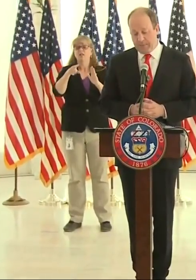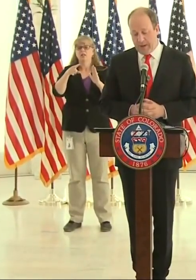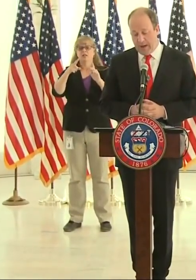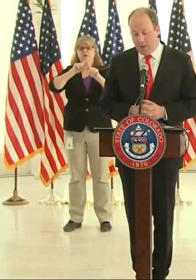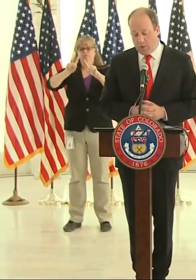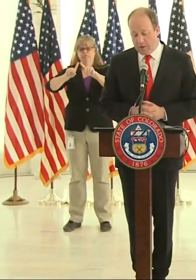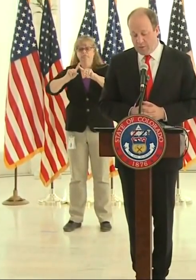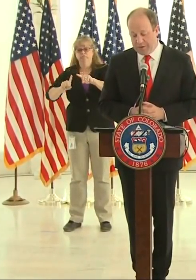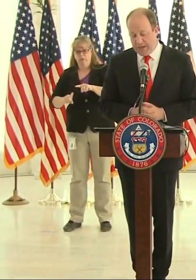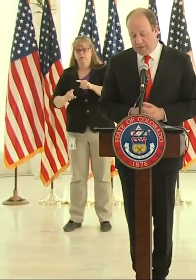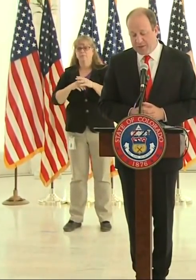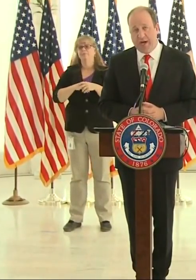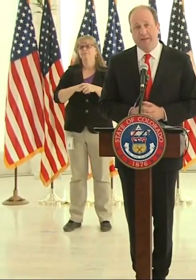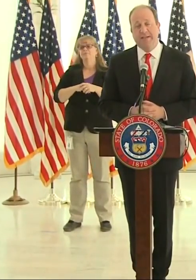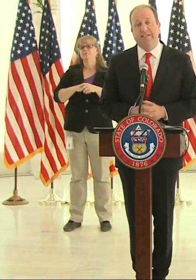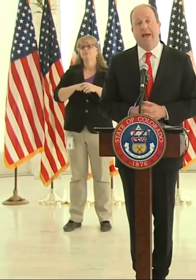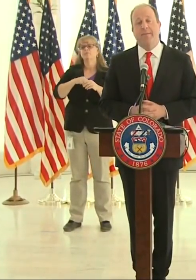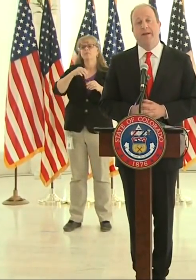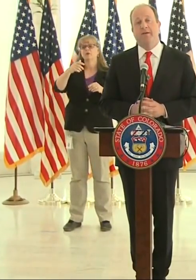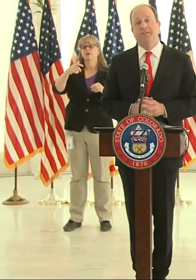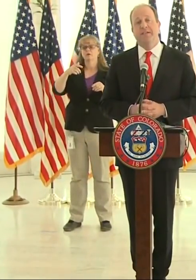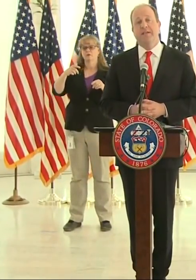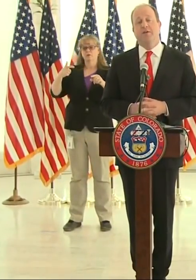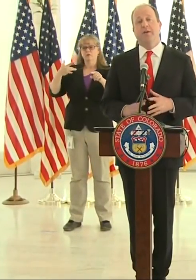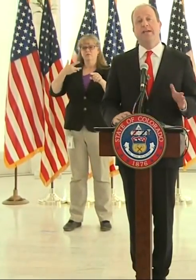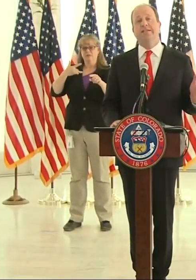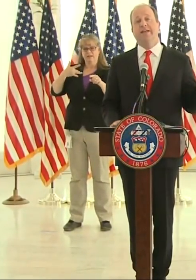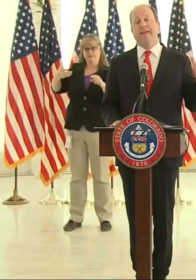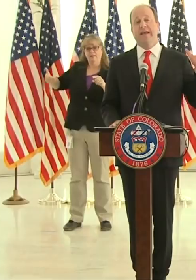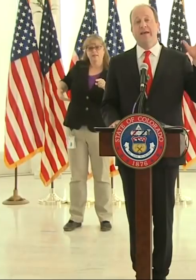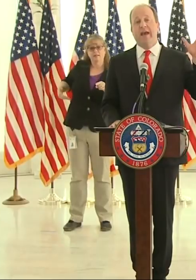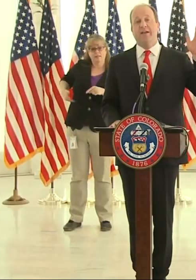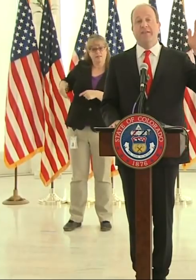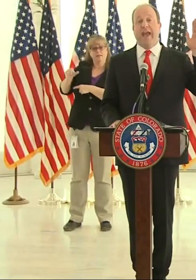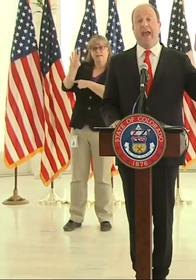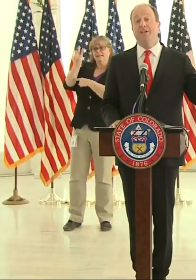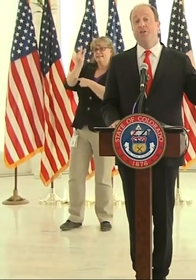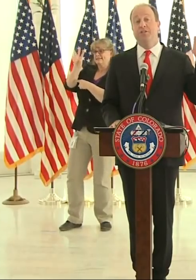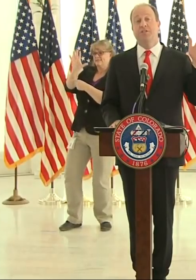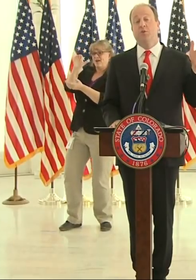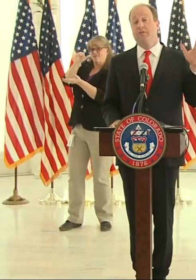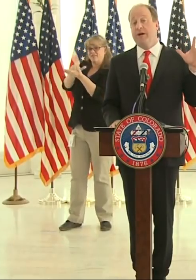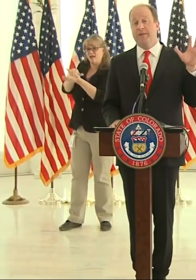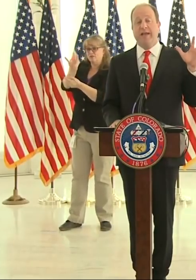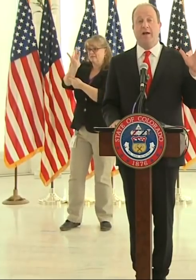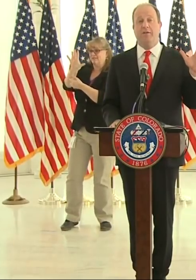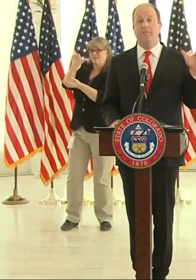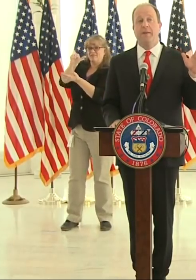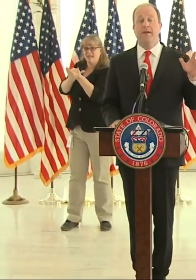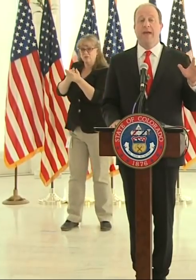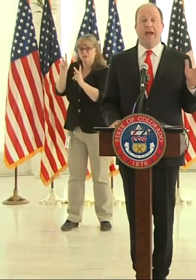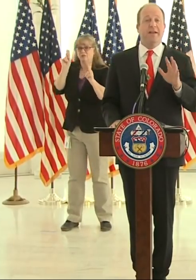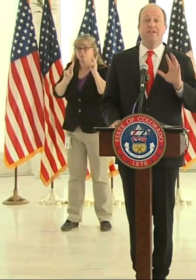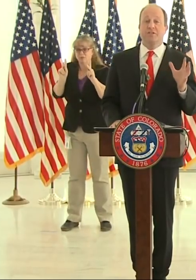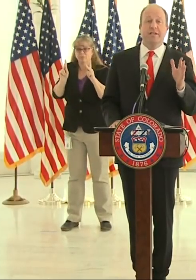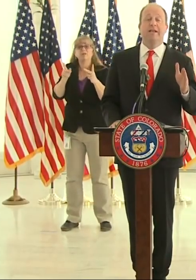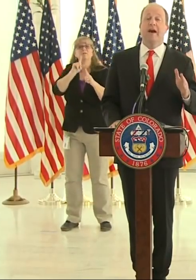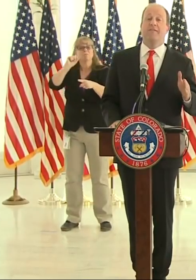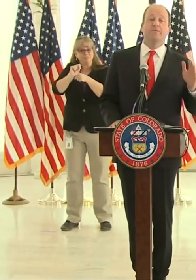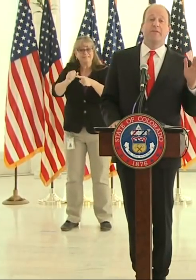Herlihy worked with Dr. Jonathan Samet of CU. He's the head of the Anschutz School of Public Health.